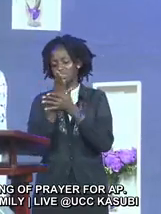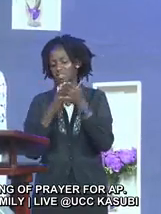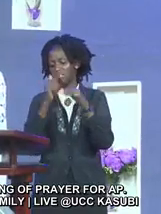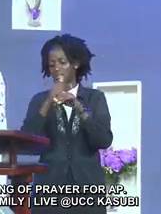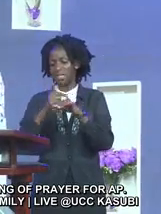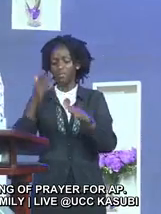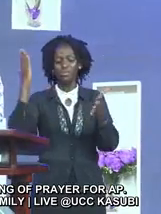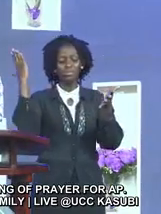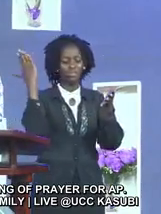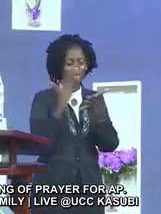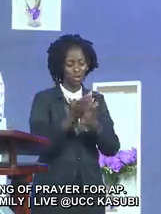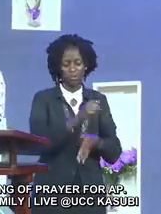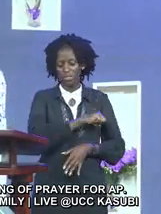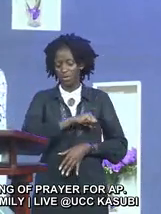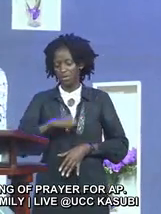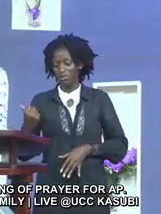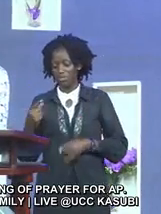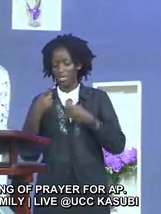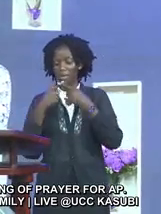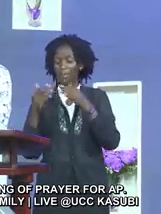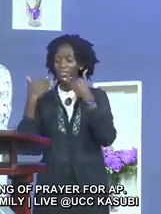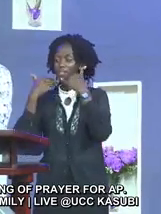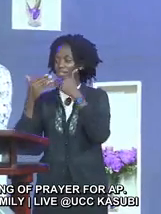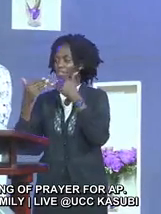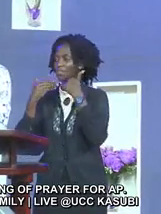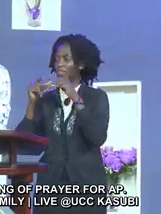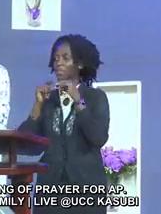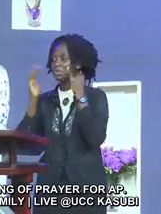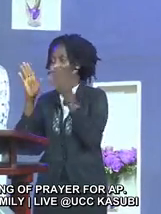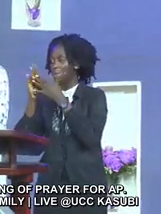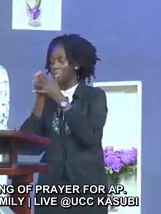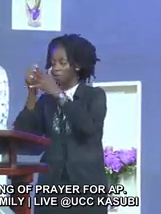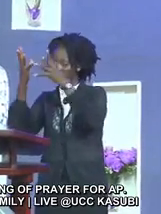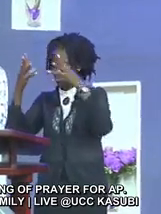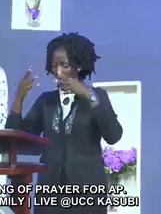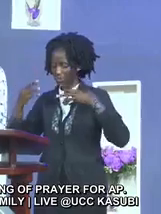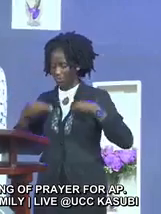wangu ekyo tekigenda kujja omusumba webale kubeera na mutima ogwo.